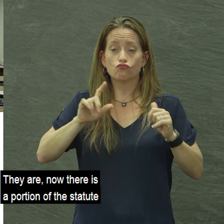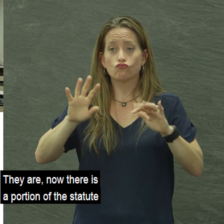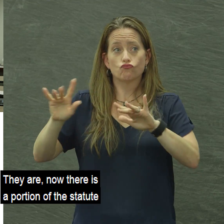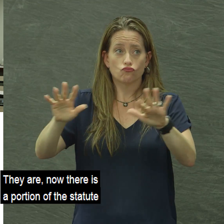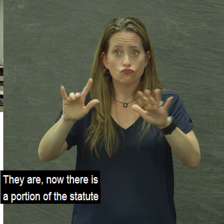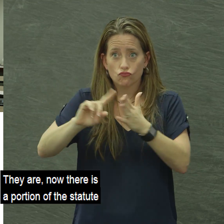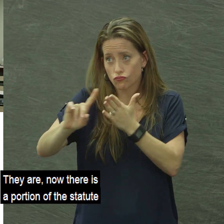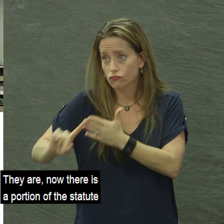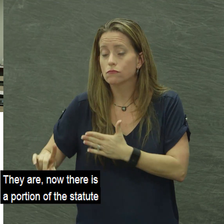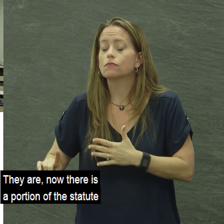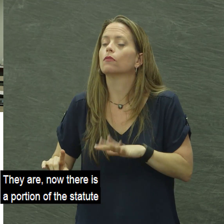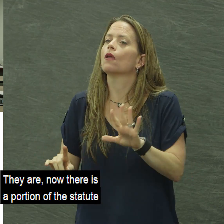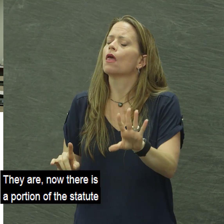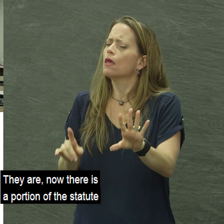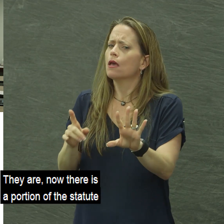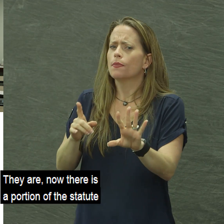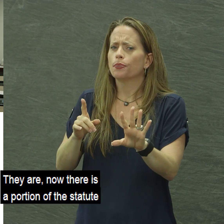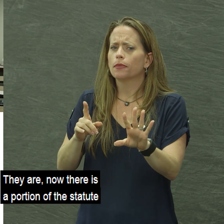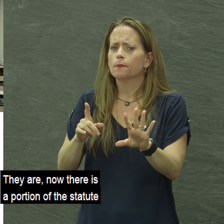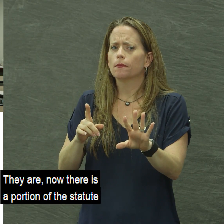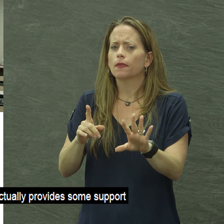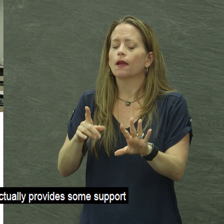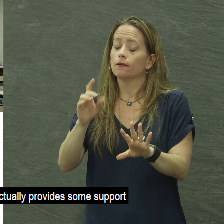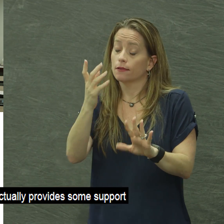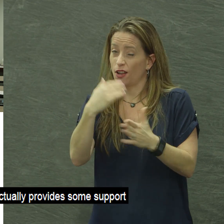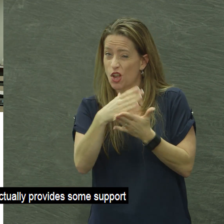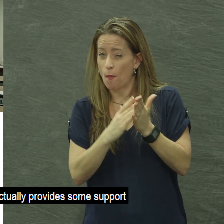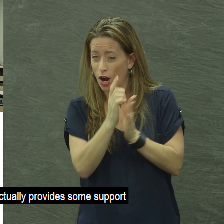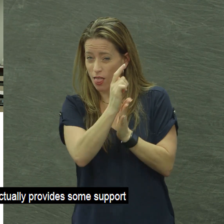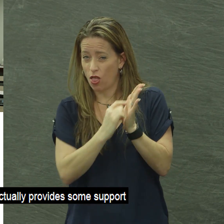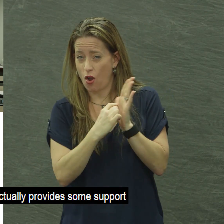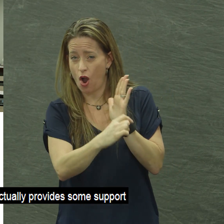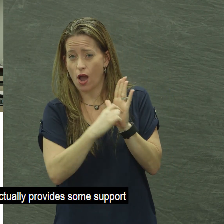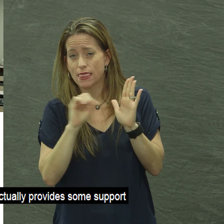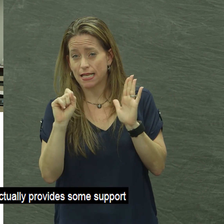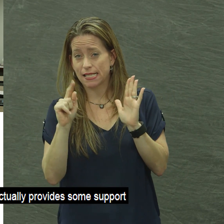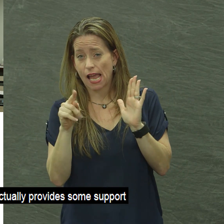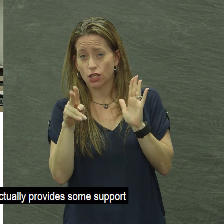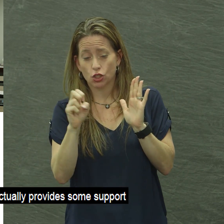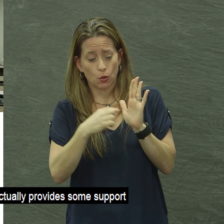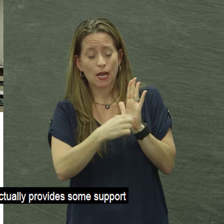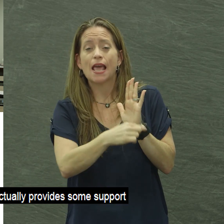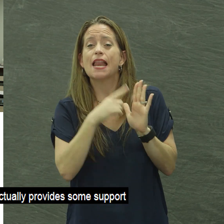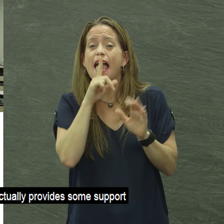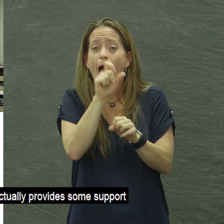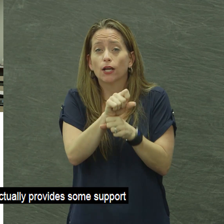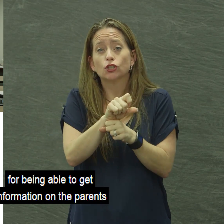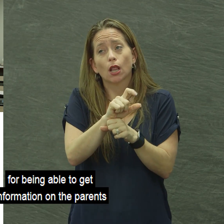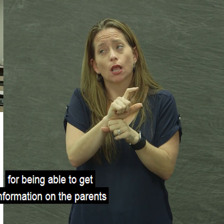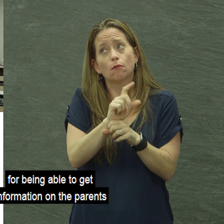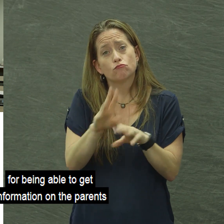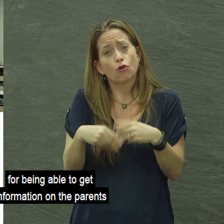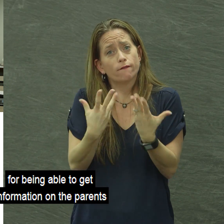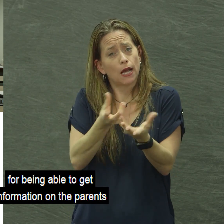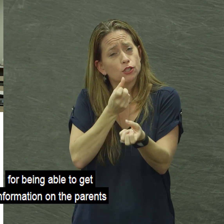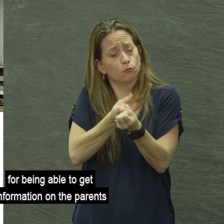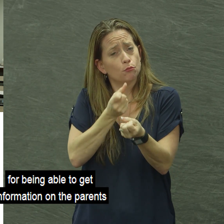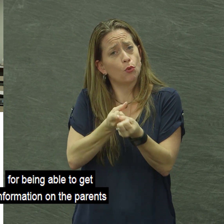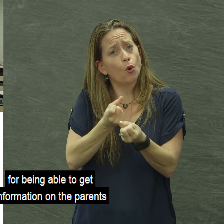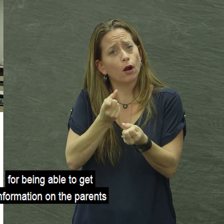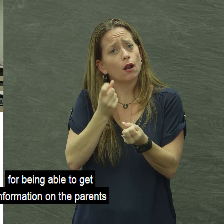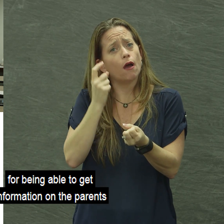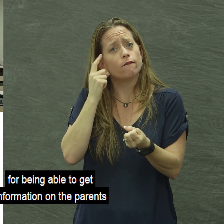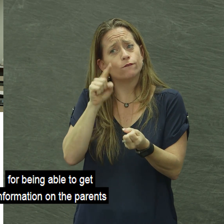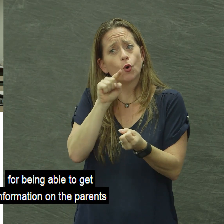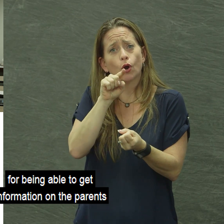Now there is a portion of the statute that actually provides some support for being able to